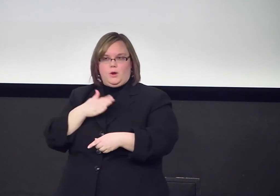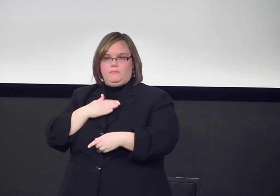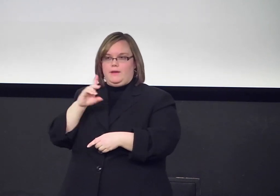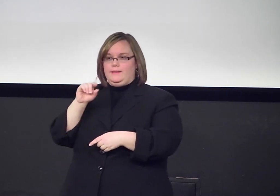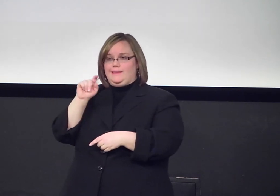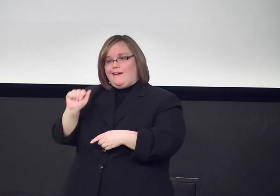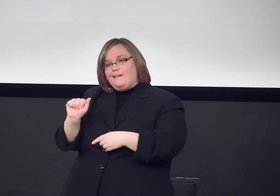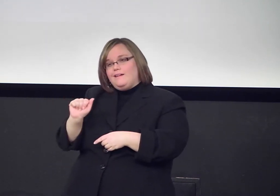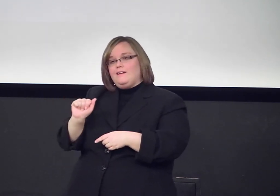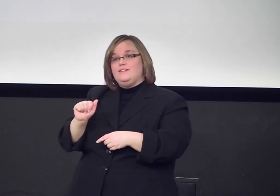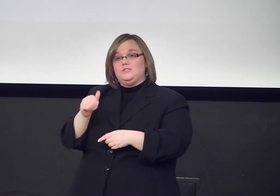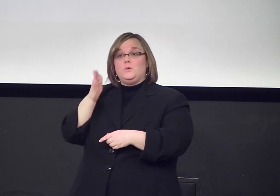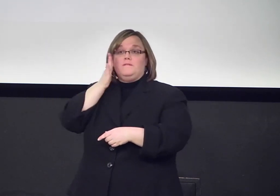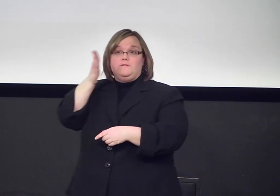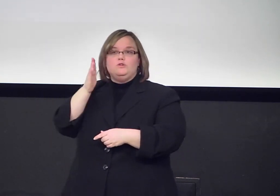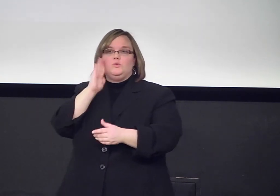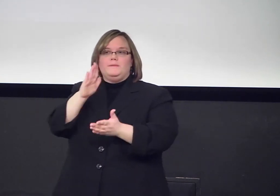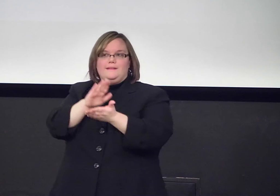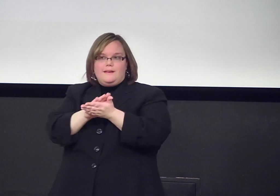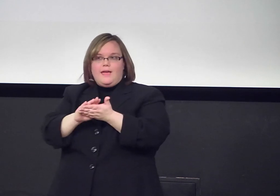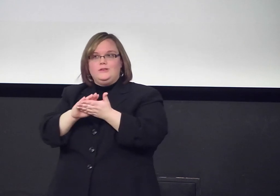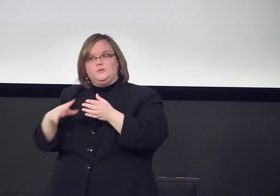professional phone calls.